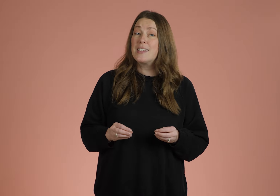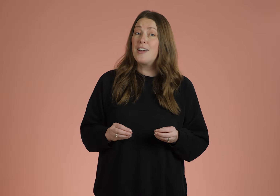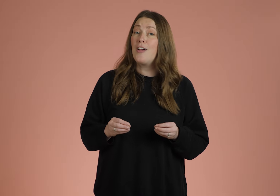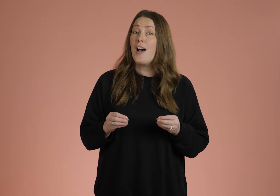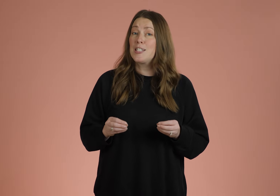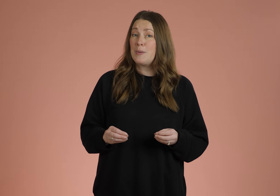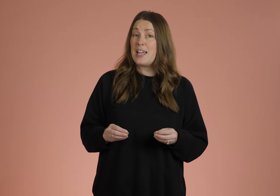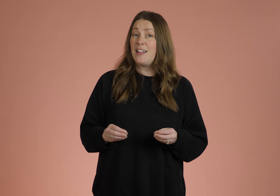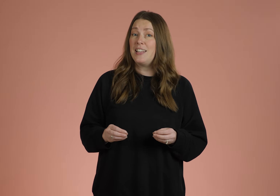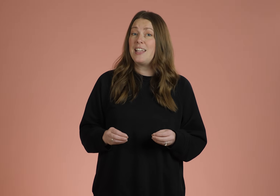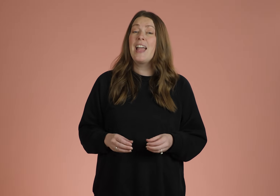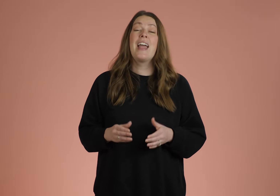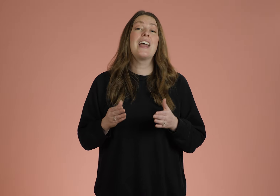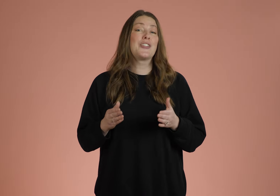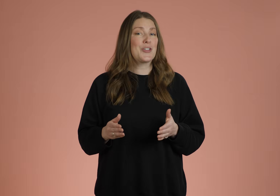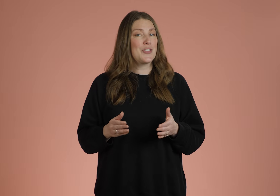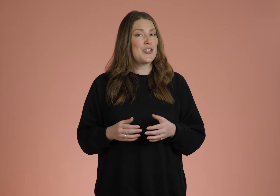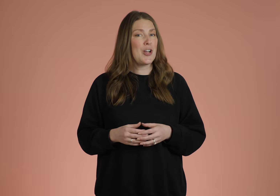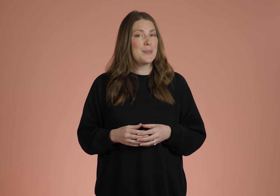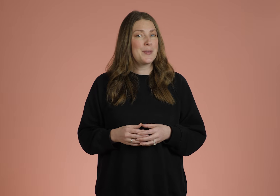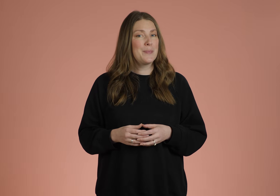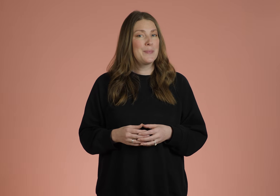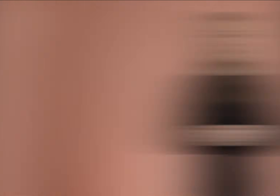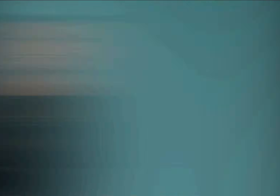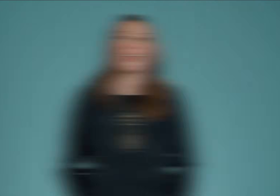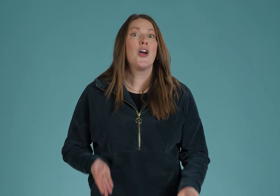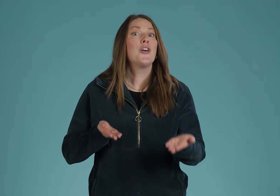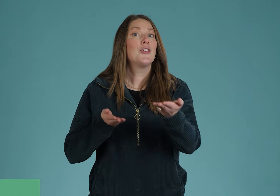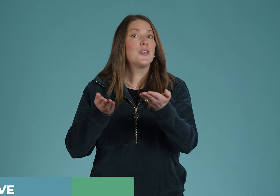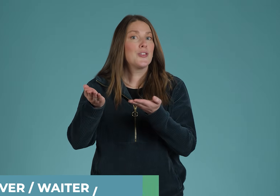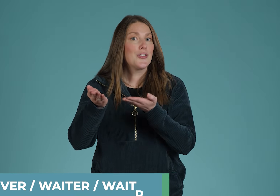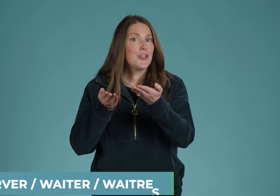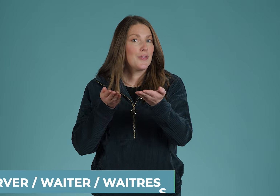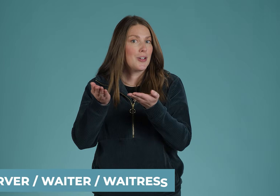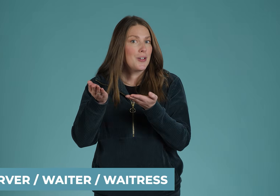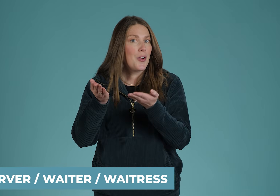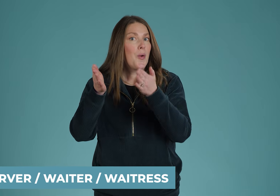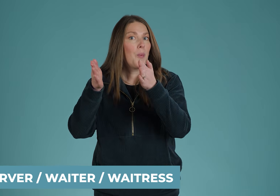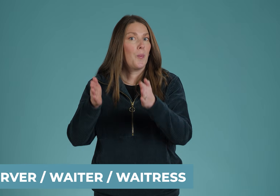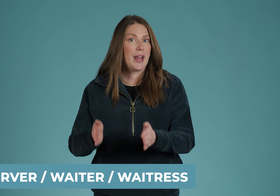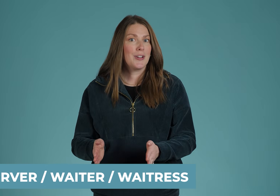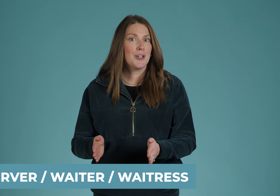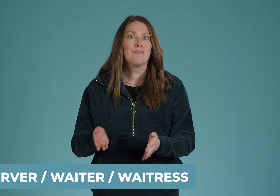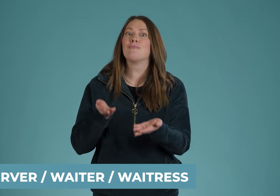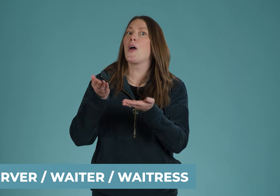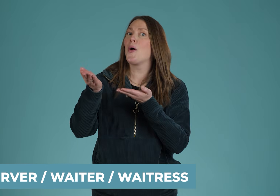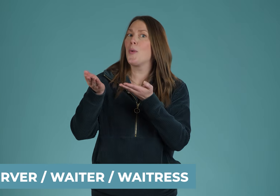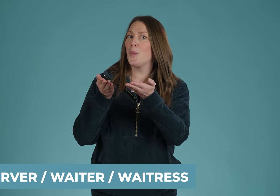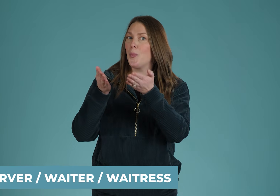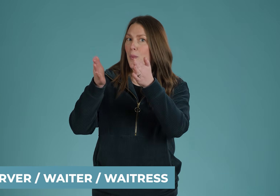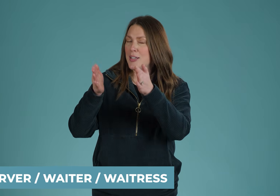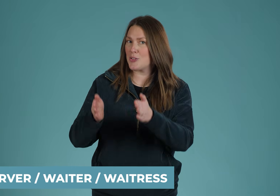retail, hospitality, and service jobs. Server, waiter,